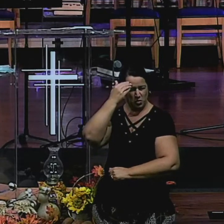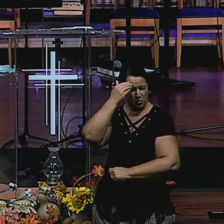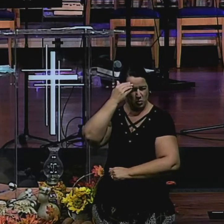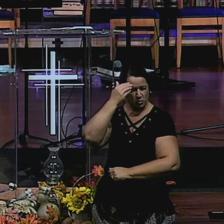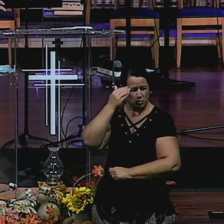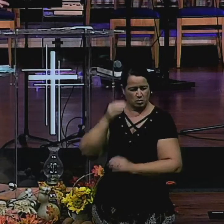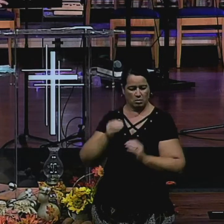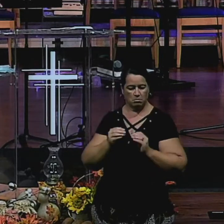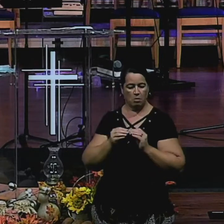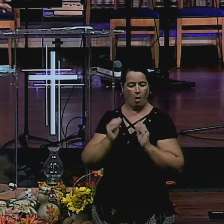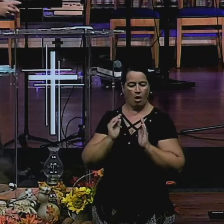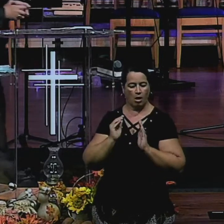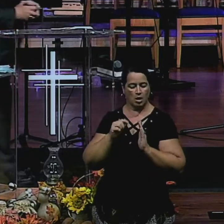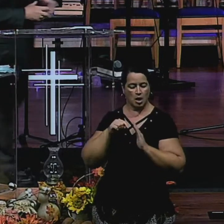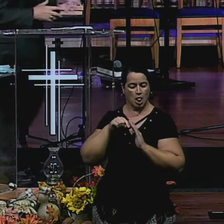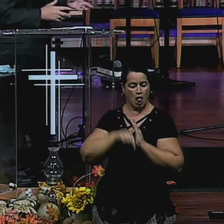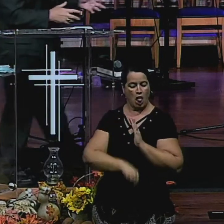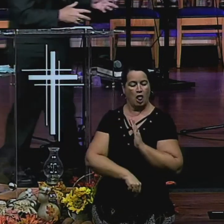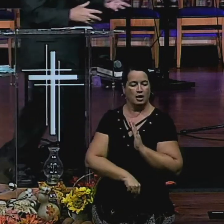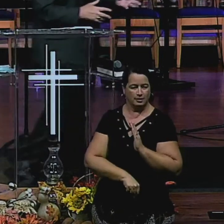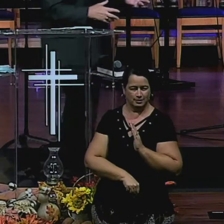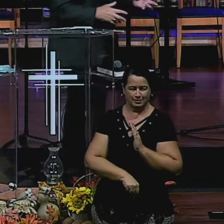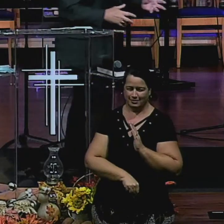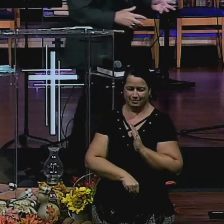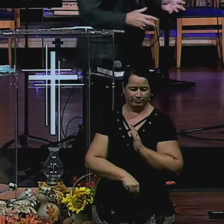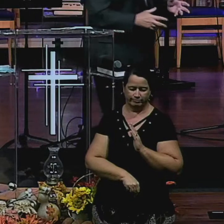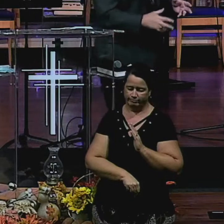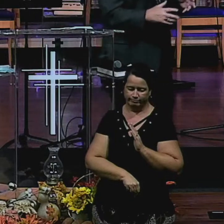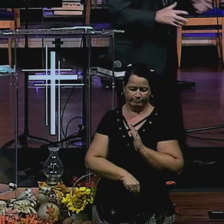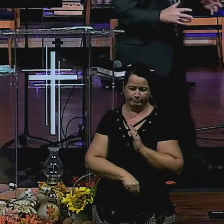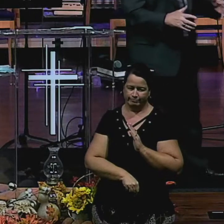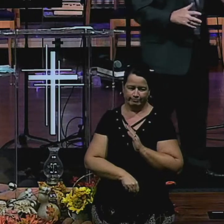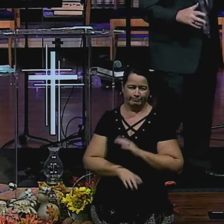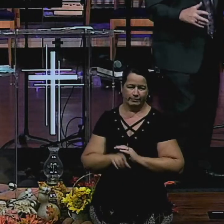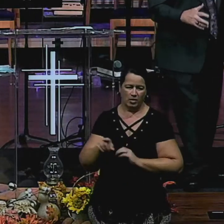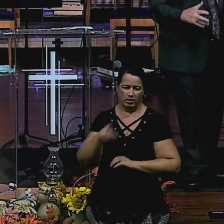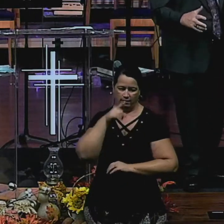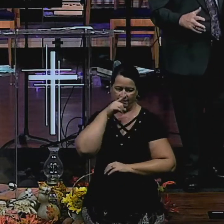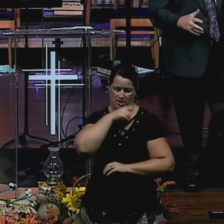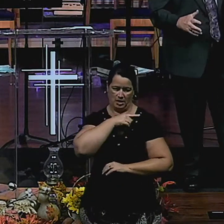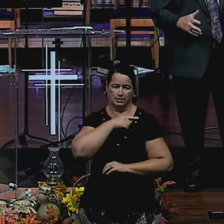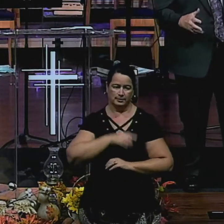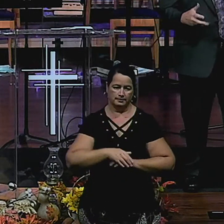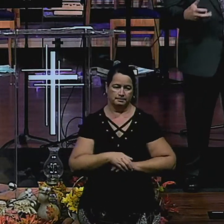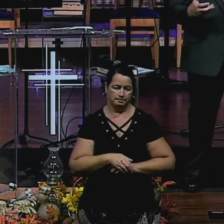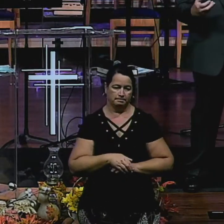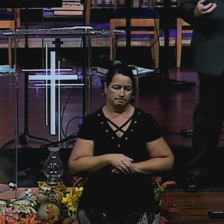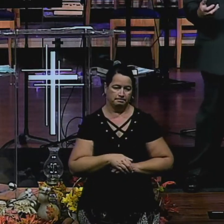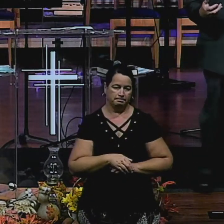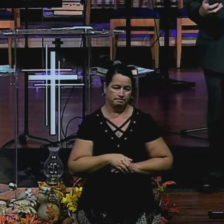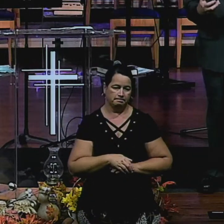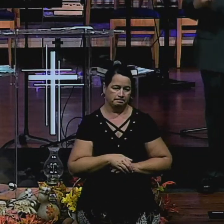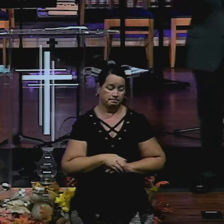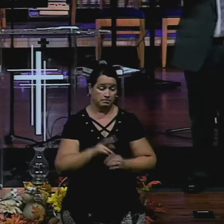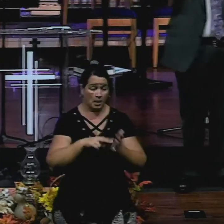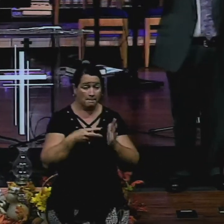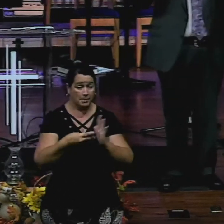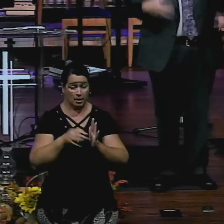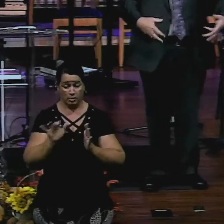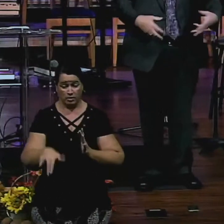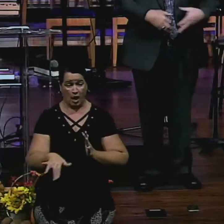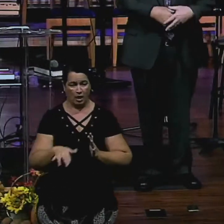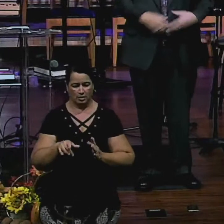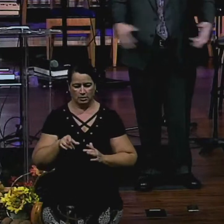knowledge. And there were so many offshoots from it. But at its core, it's this, that, you know, that which